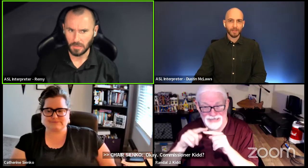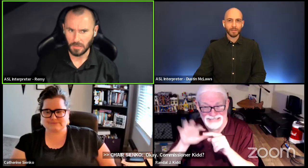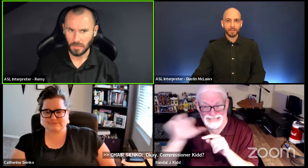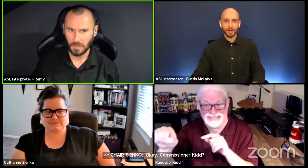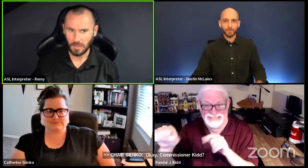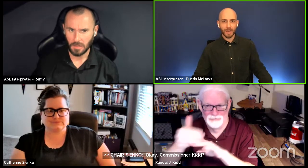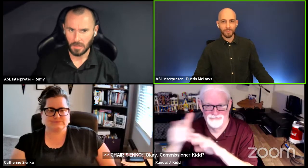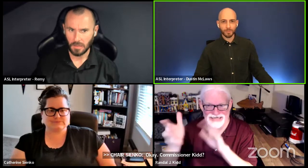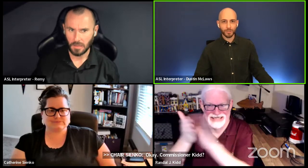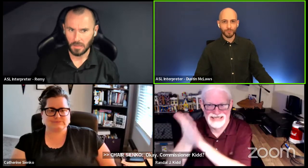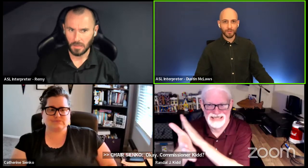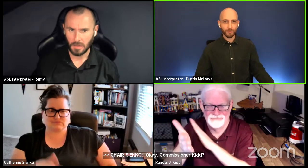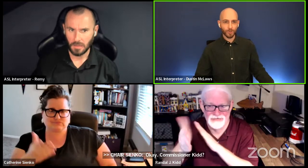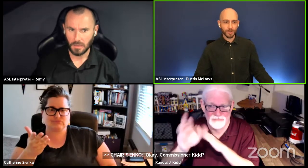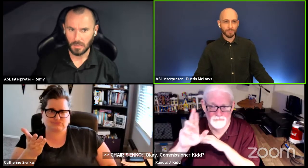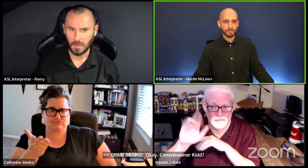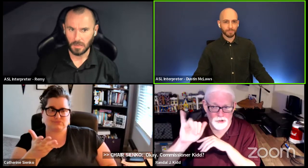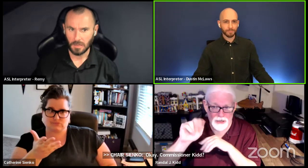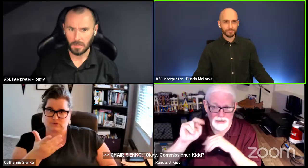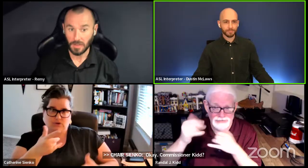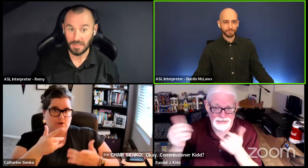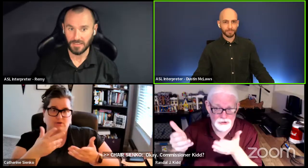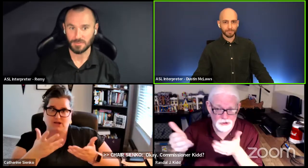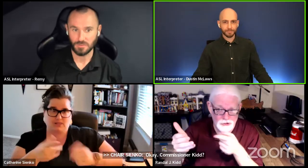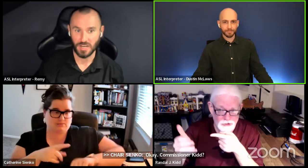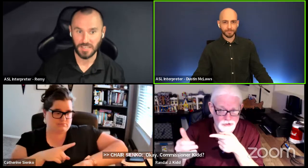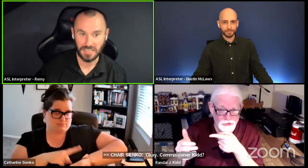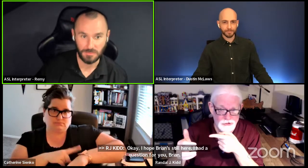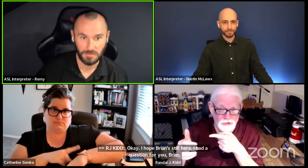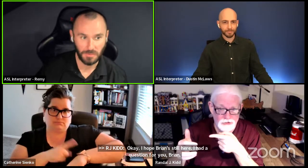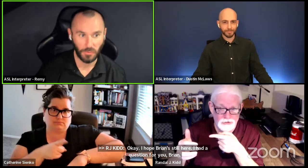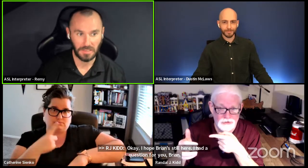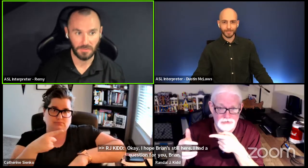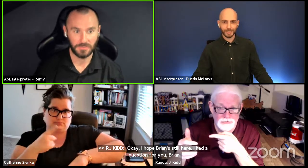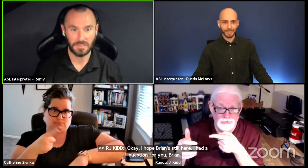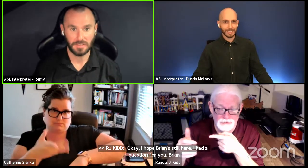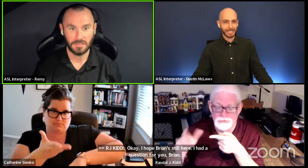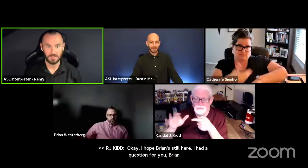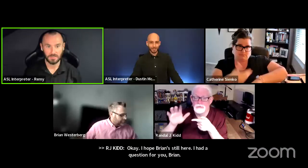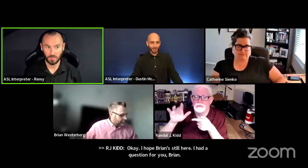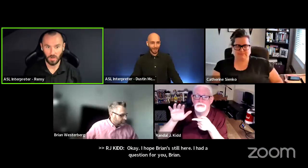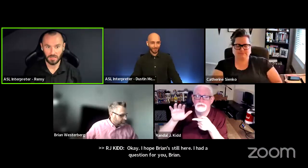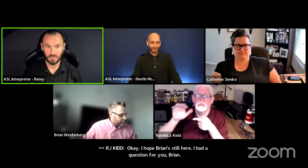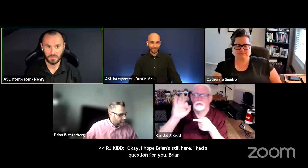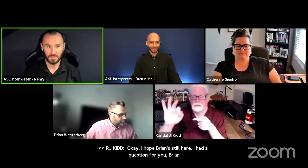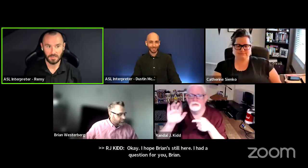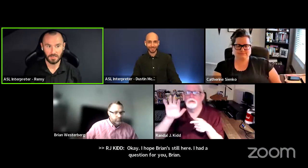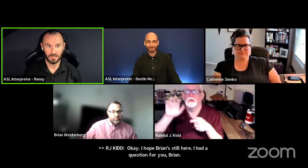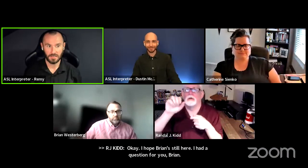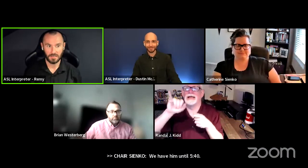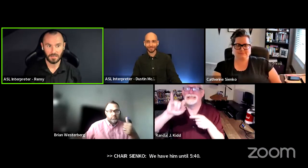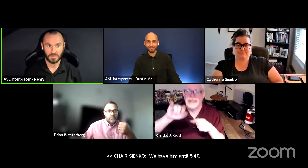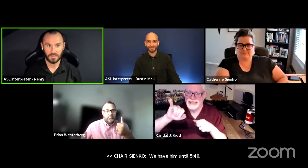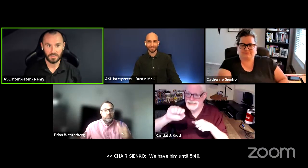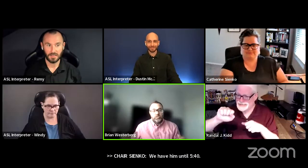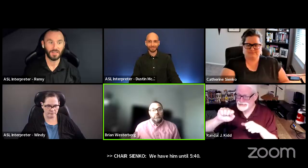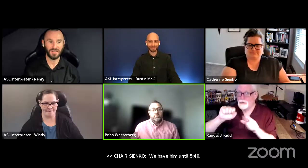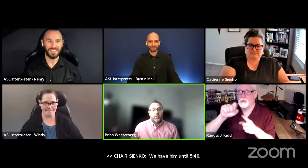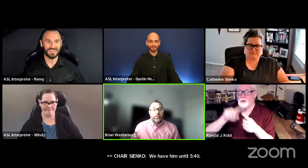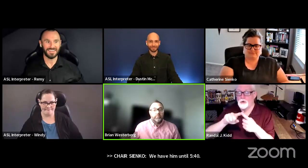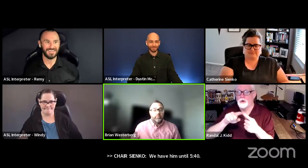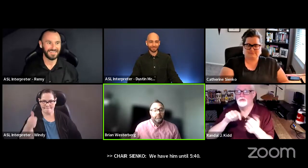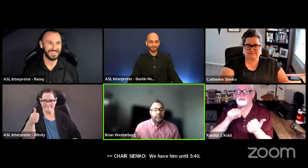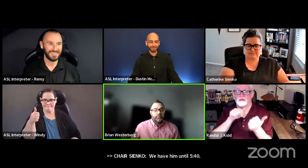Brian. Yeah, we have him till 5:40. Okay, yeah, that's why I was trying to catch him before he left. Time You is still of here, the Brian? essence.